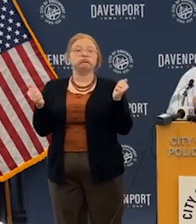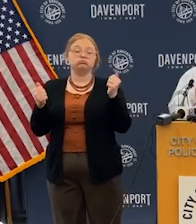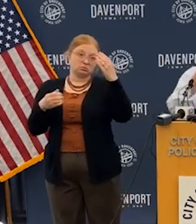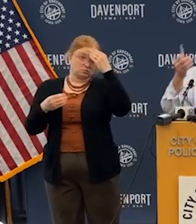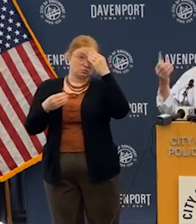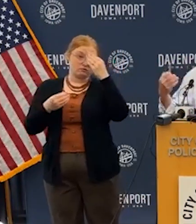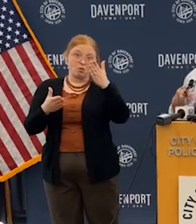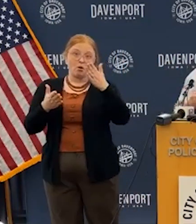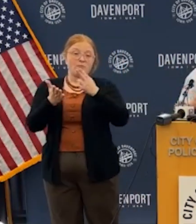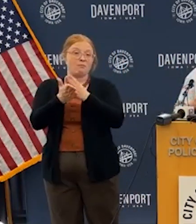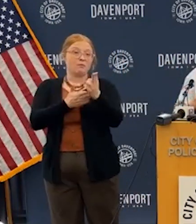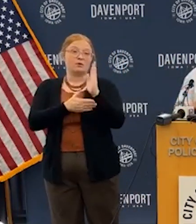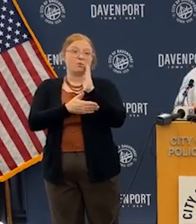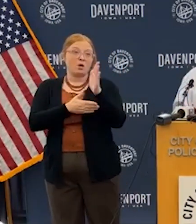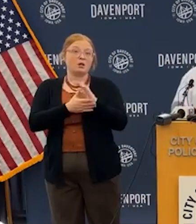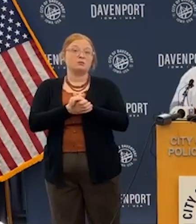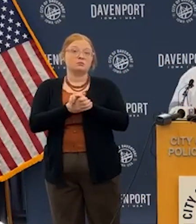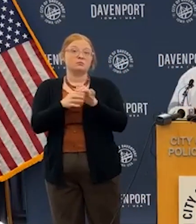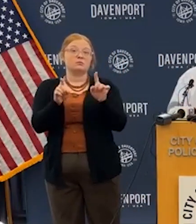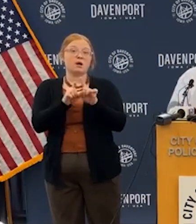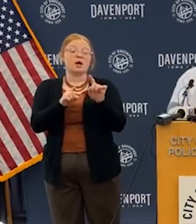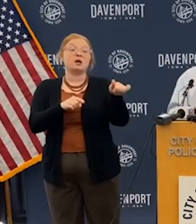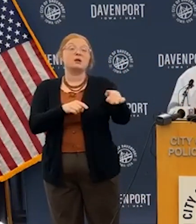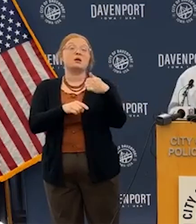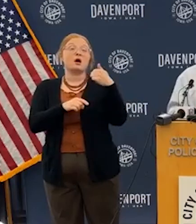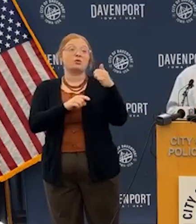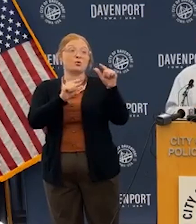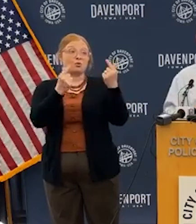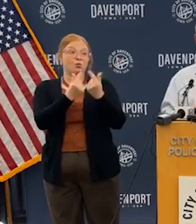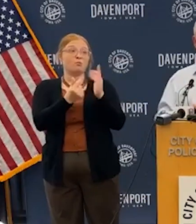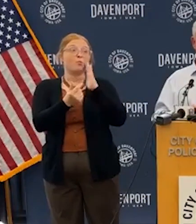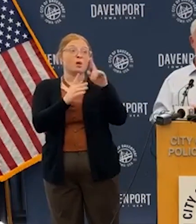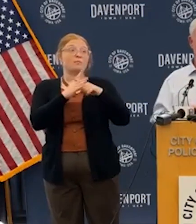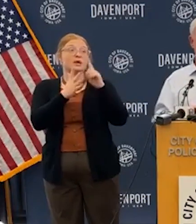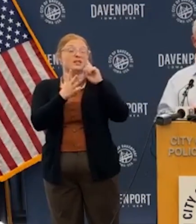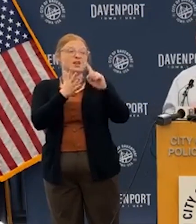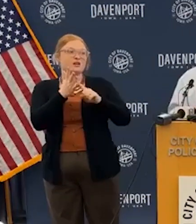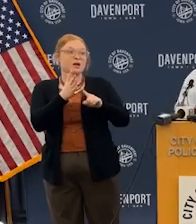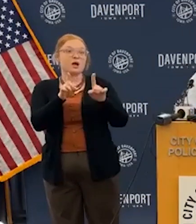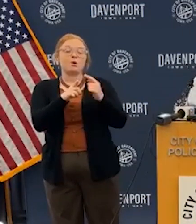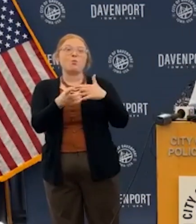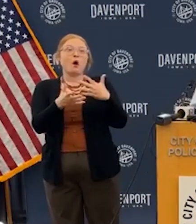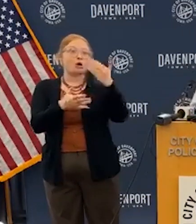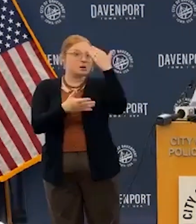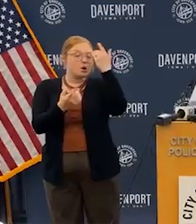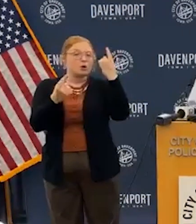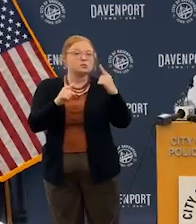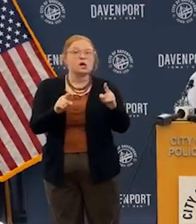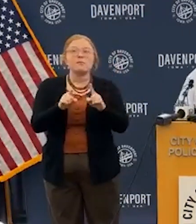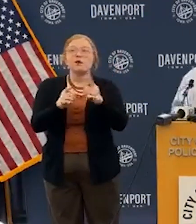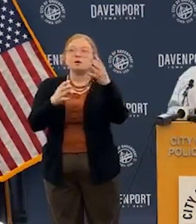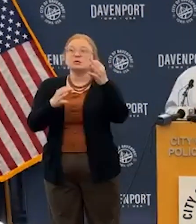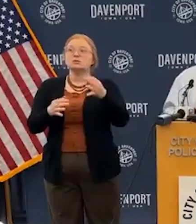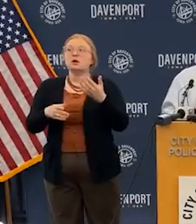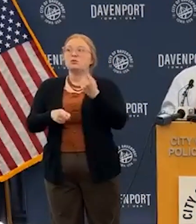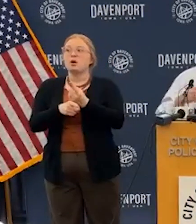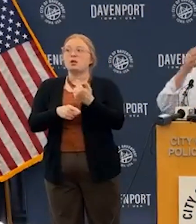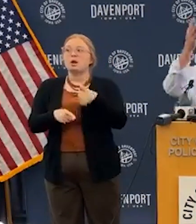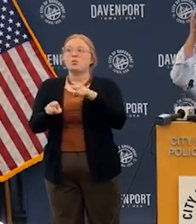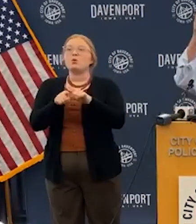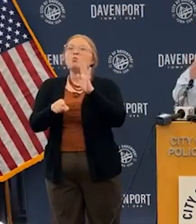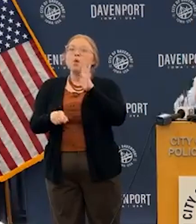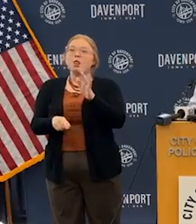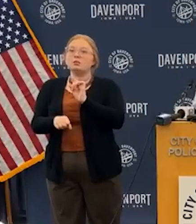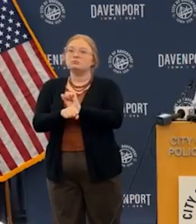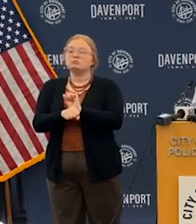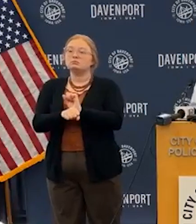us, and we want to know what happened and to move forward and make the right decisions, and believe me, we will do that. Sir. Mayor, this is either for